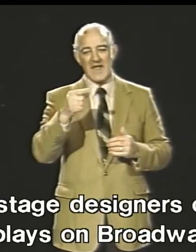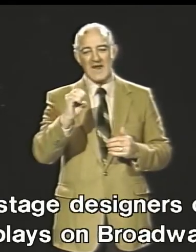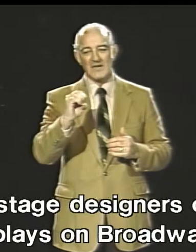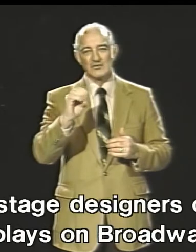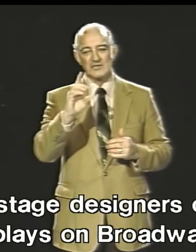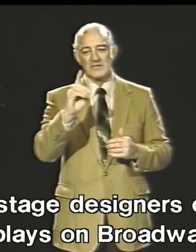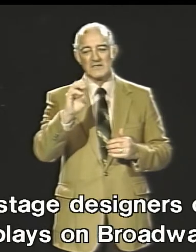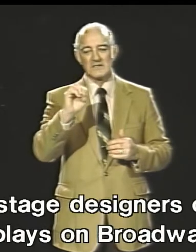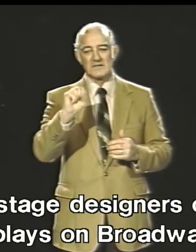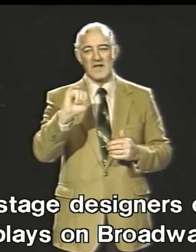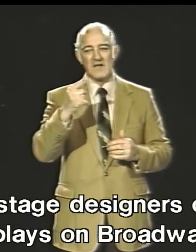stage designers